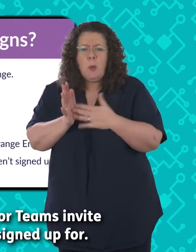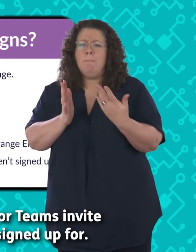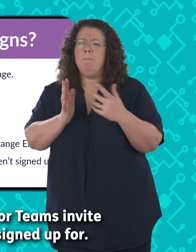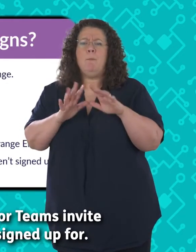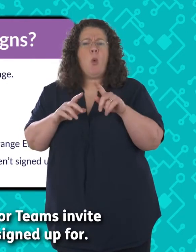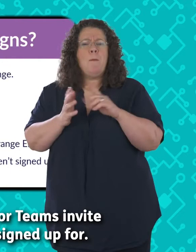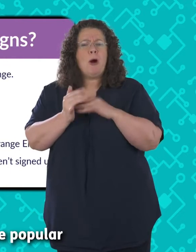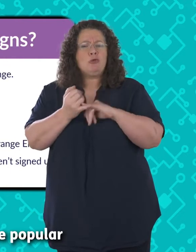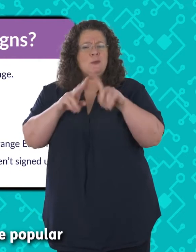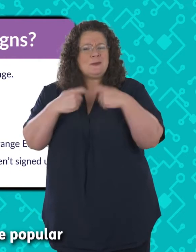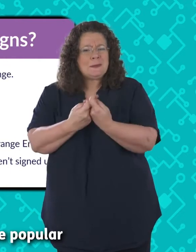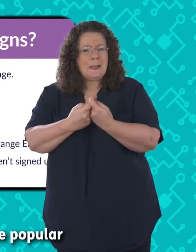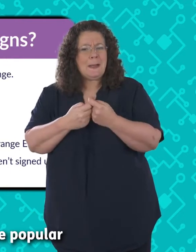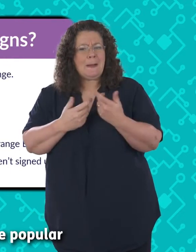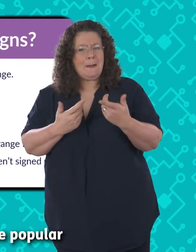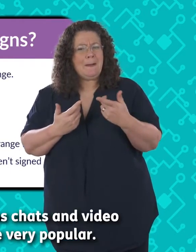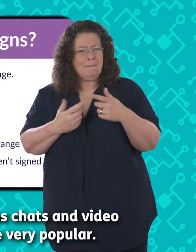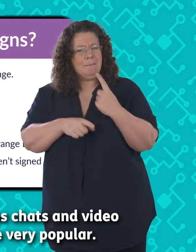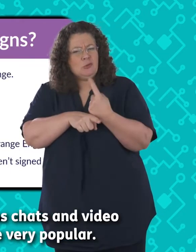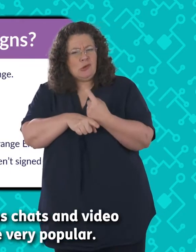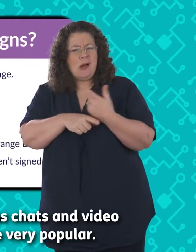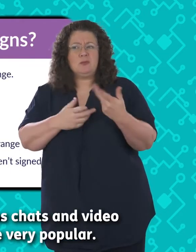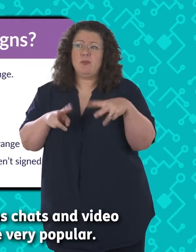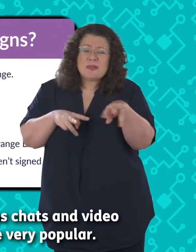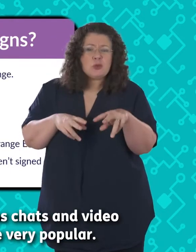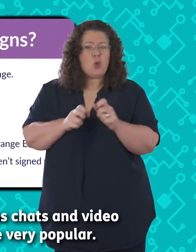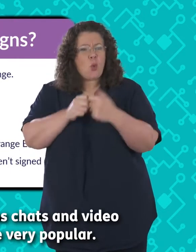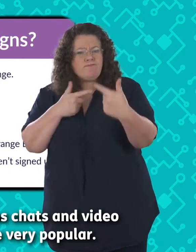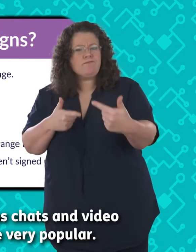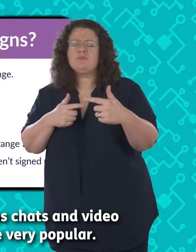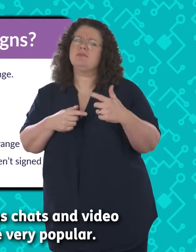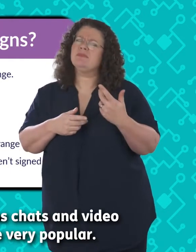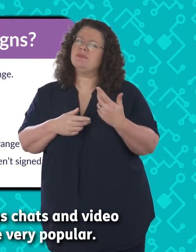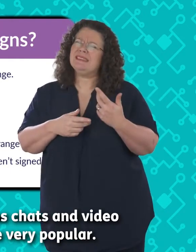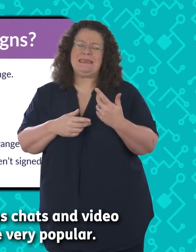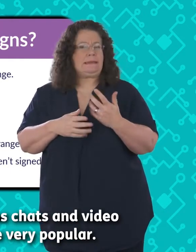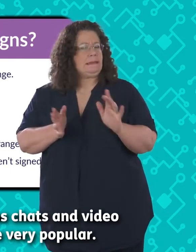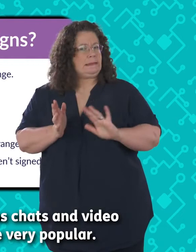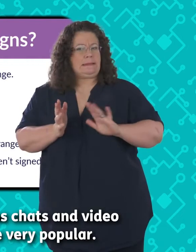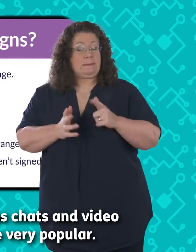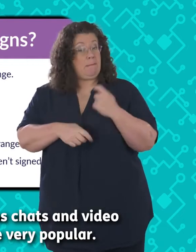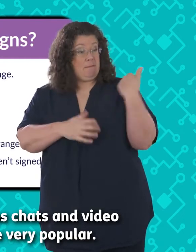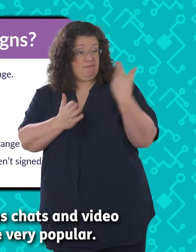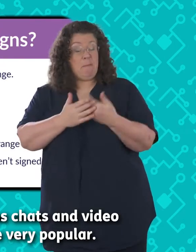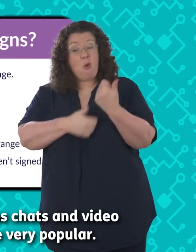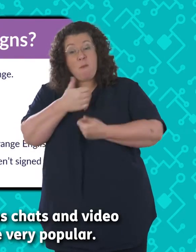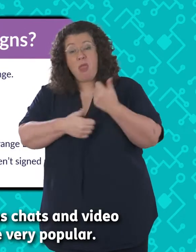up for. These are quite popular because Zoom or Teams chats and video calling has become very